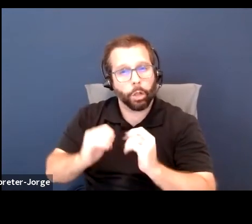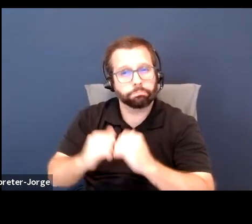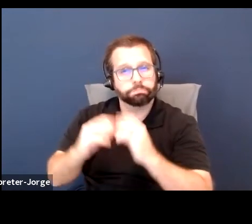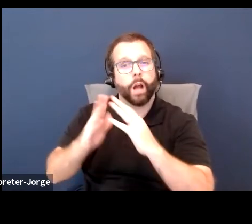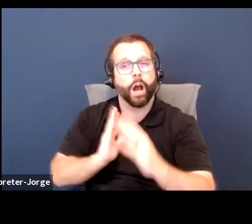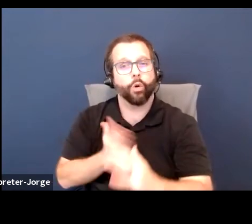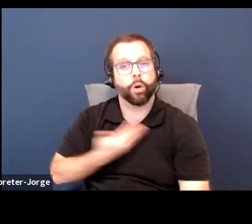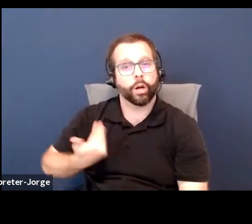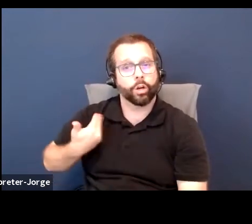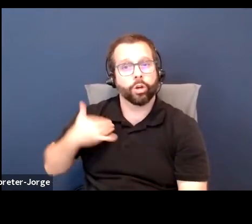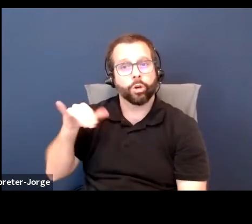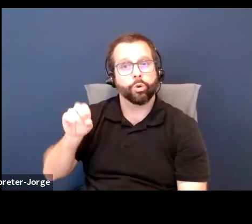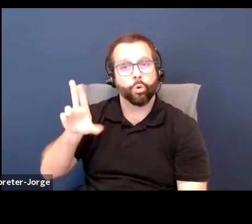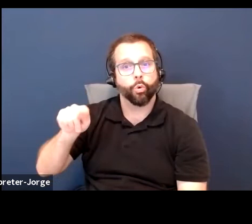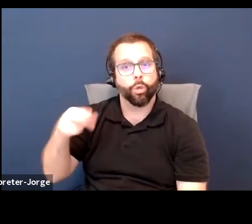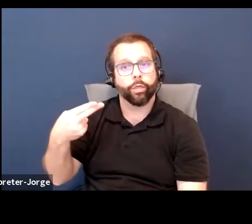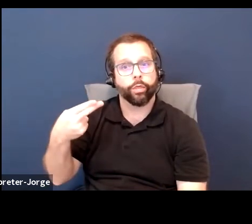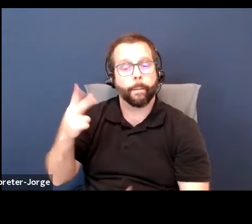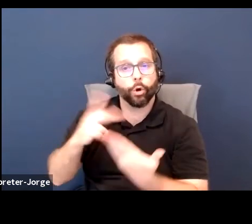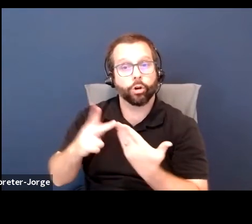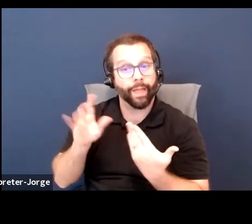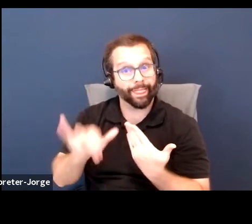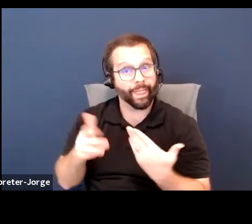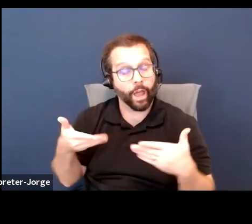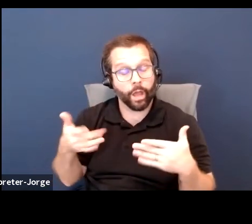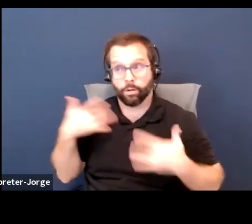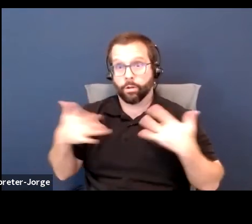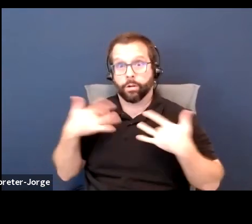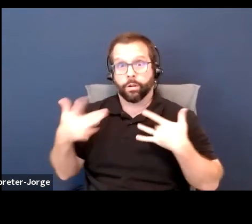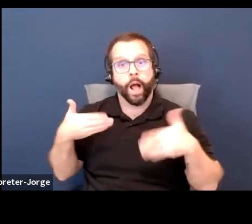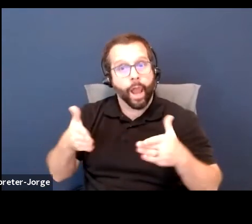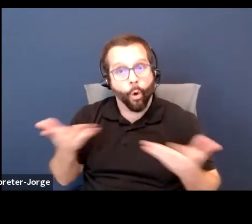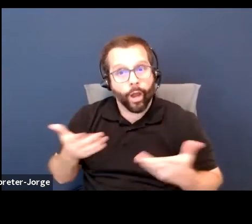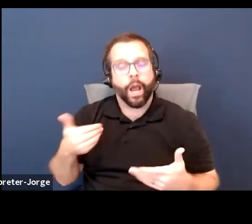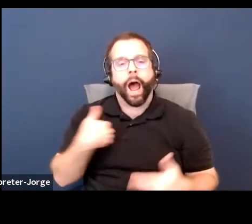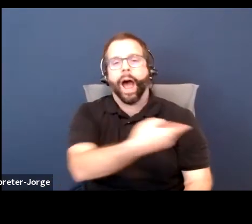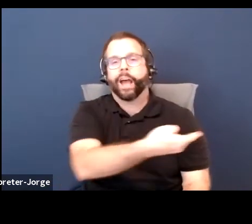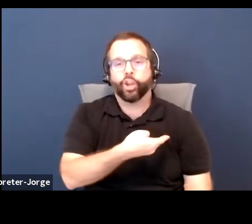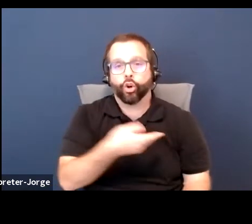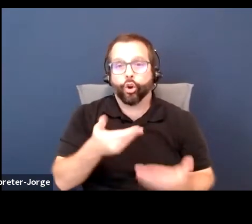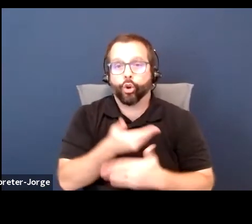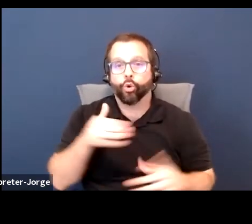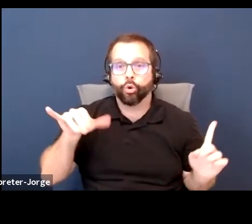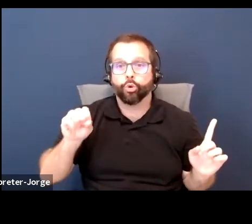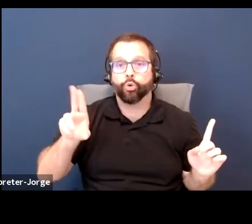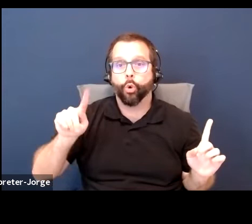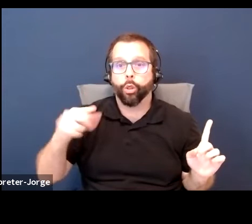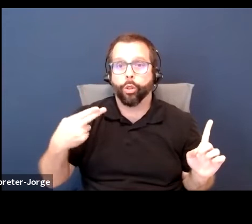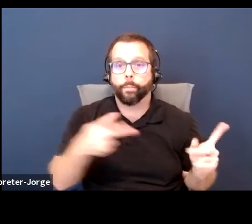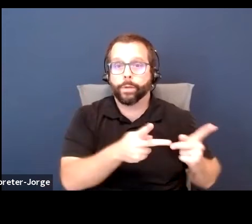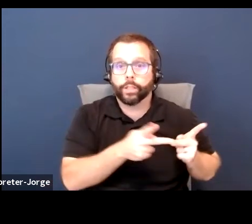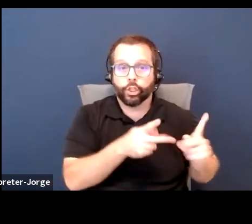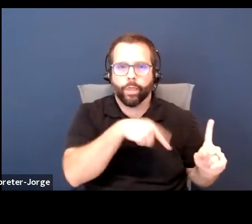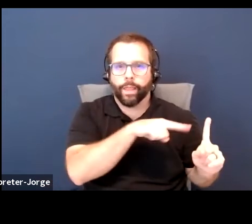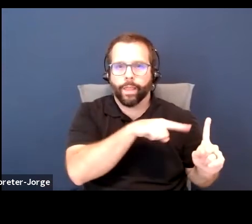this. What this is going to do, it's going to allow us to hire a new youth position to head it up. So keep your eyes